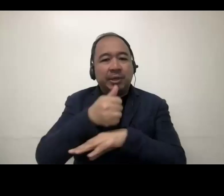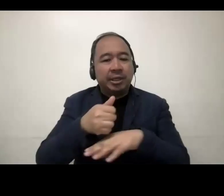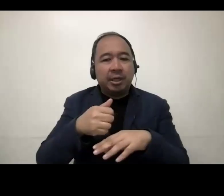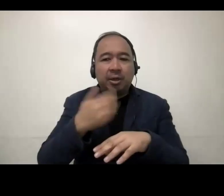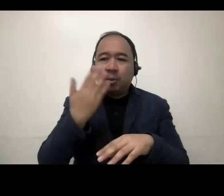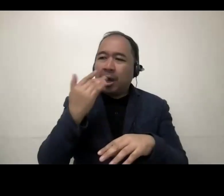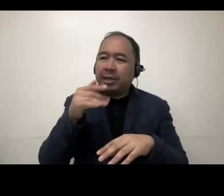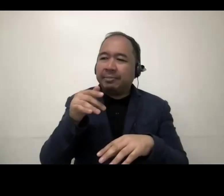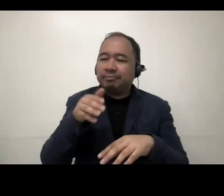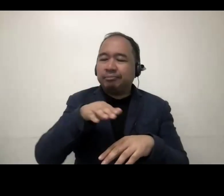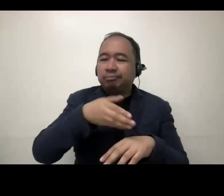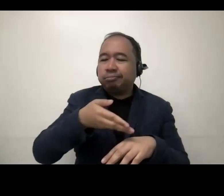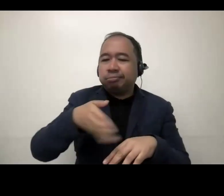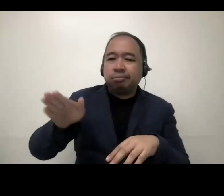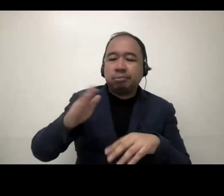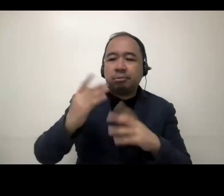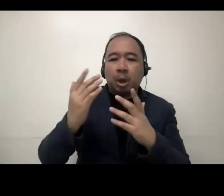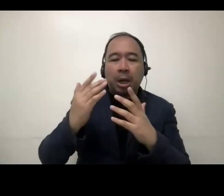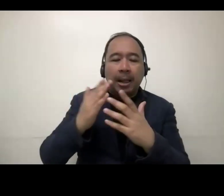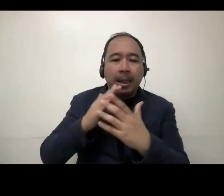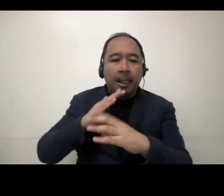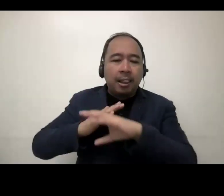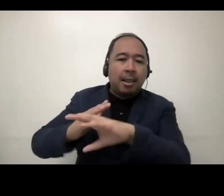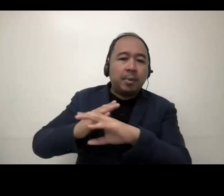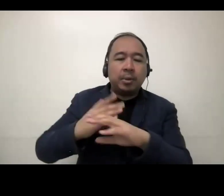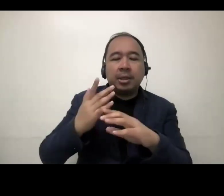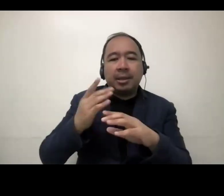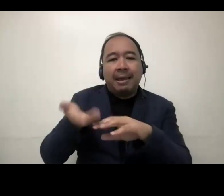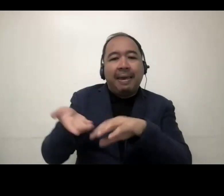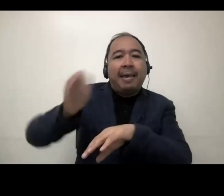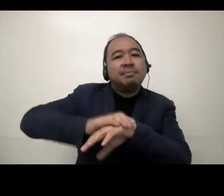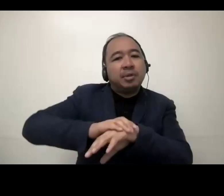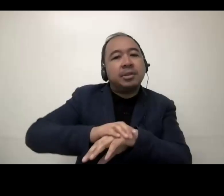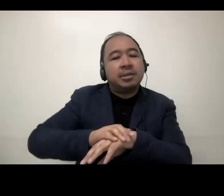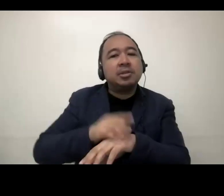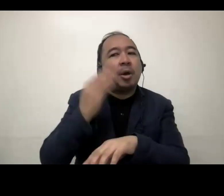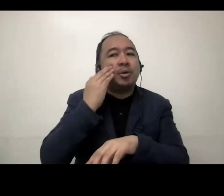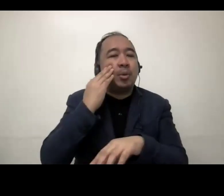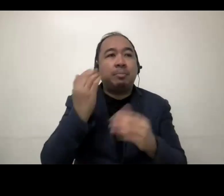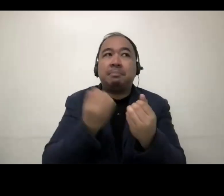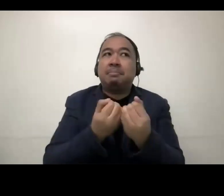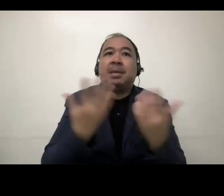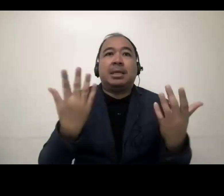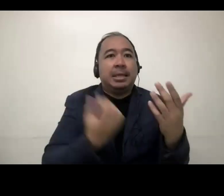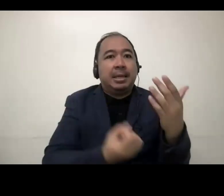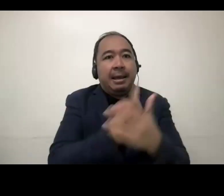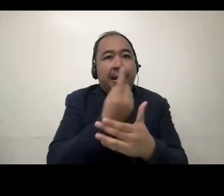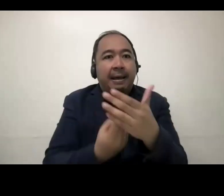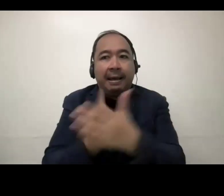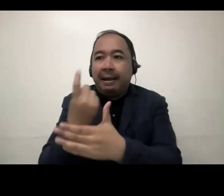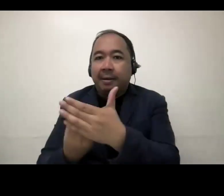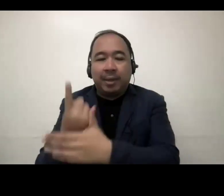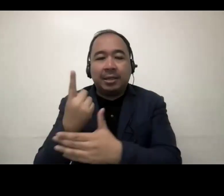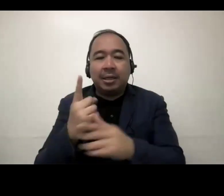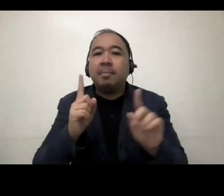within the mechanisms to make good decisions in terms of access and how they deal with cases. Even though there are more cases, I'm